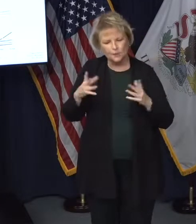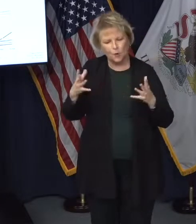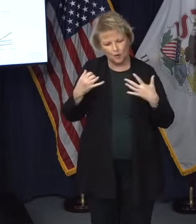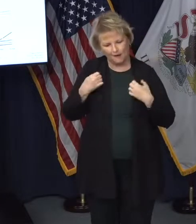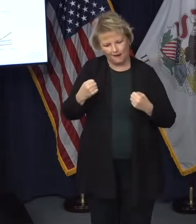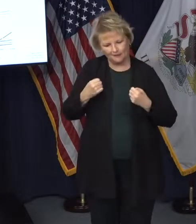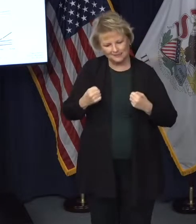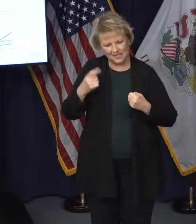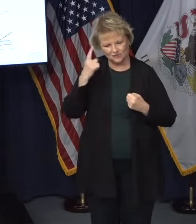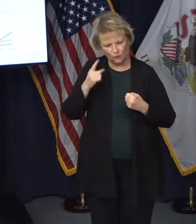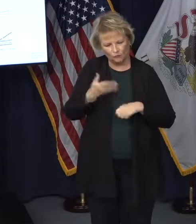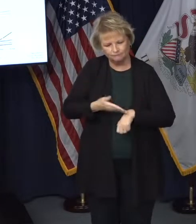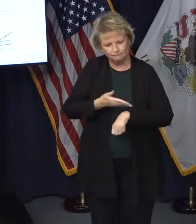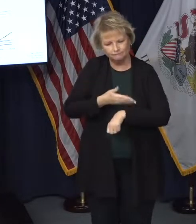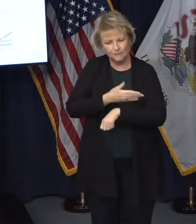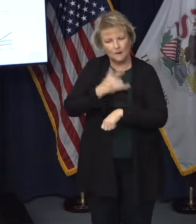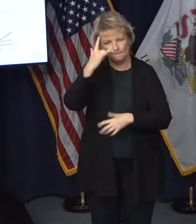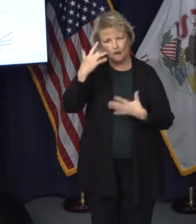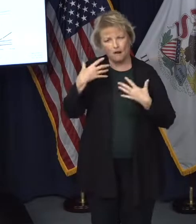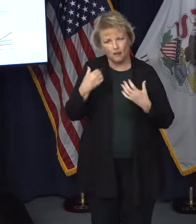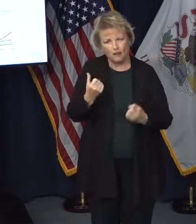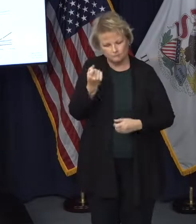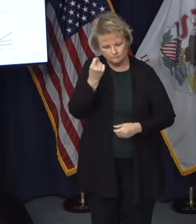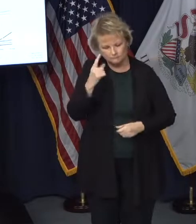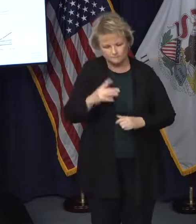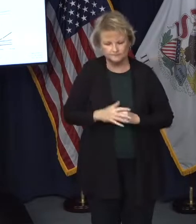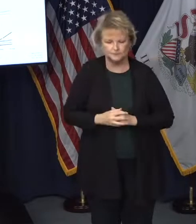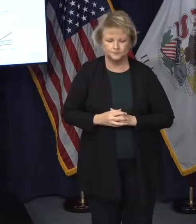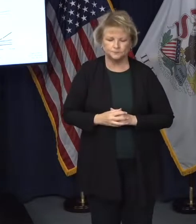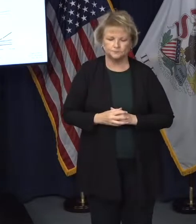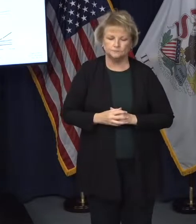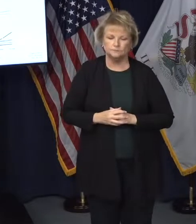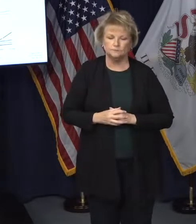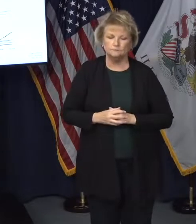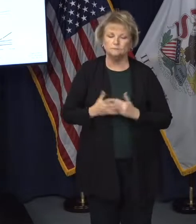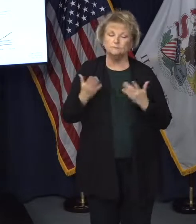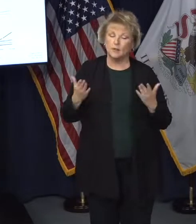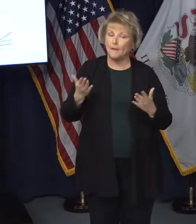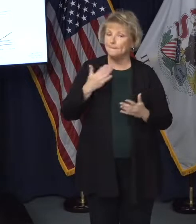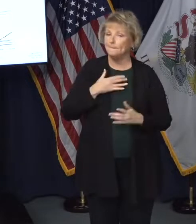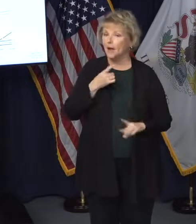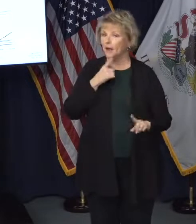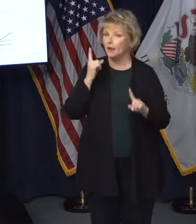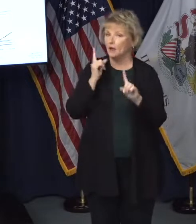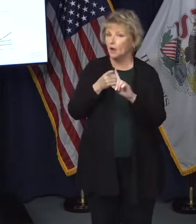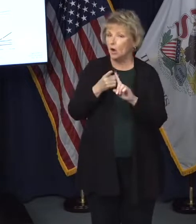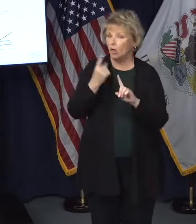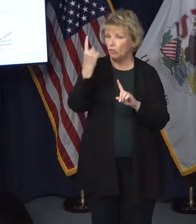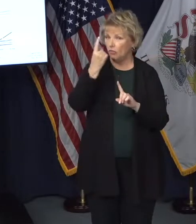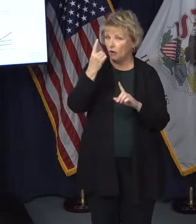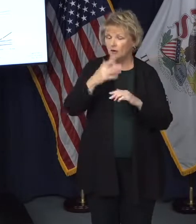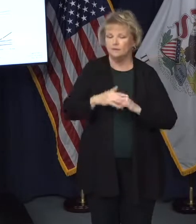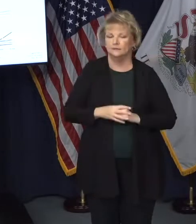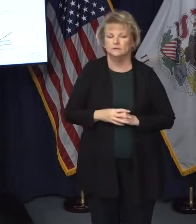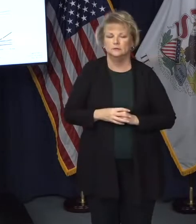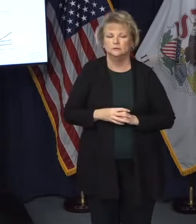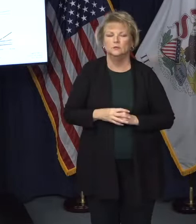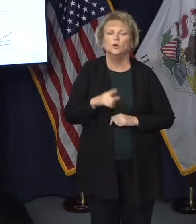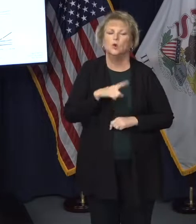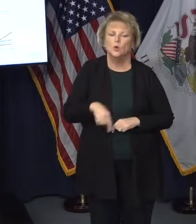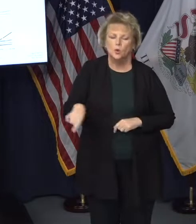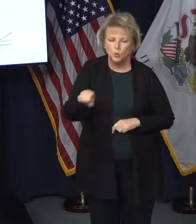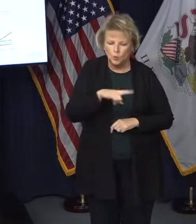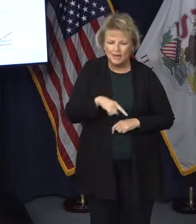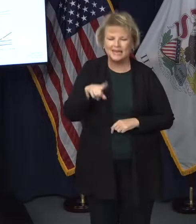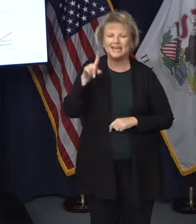health, and I understand that. I think the overarching theme and thought here is that we need